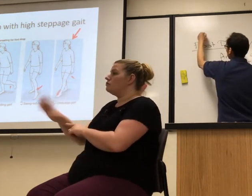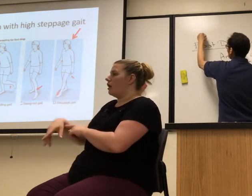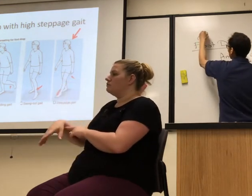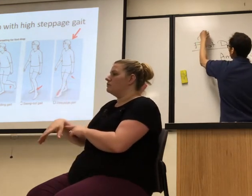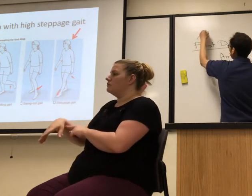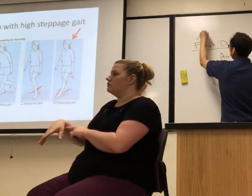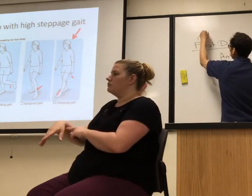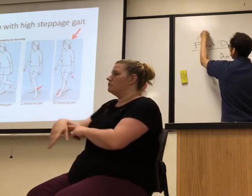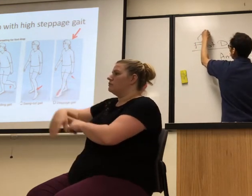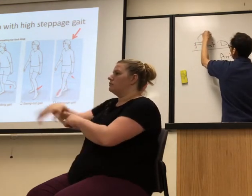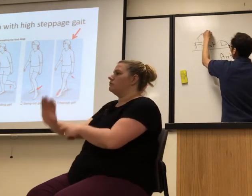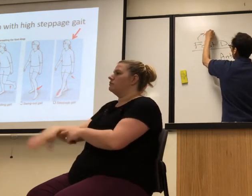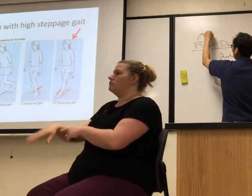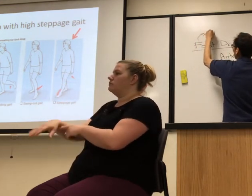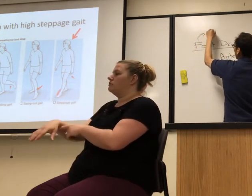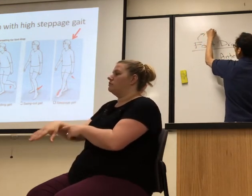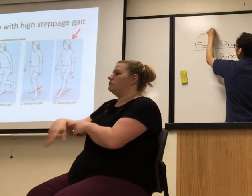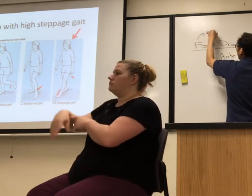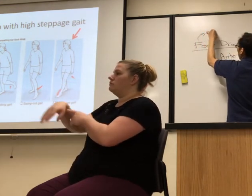because there's